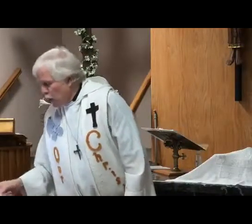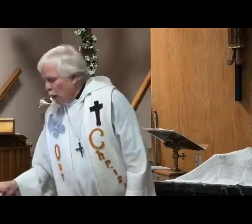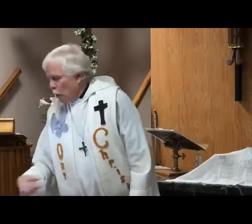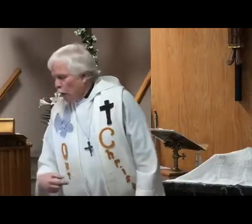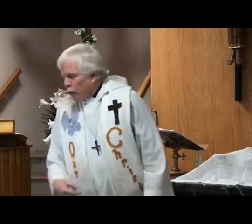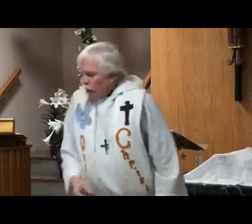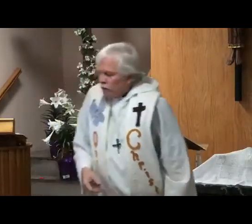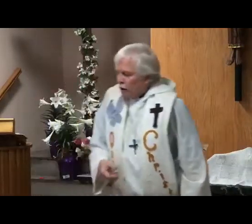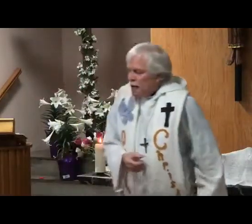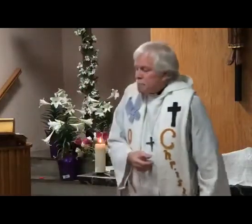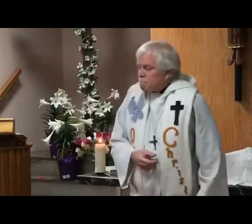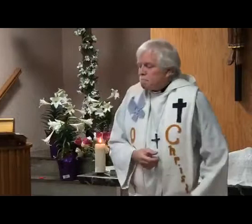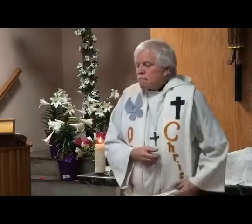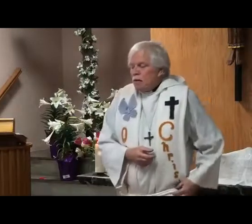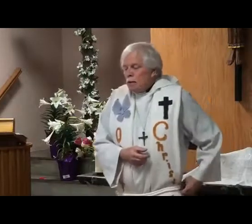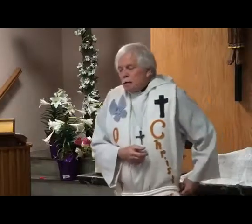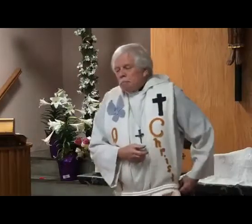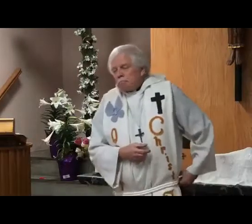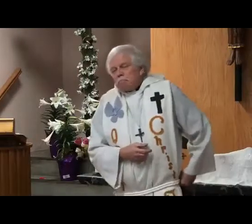wonderful when it works right.